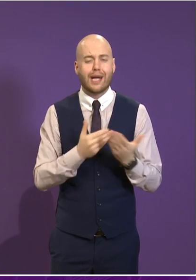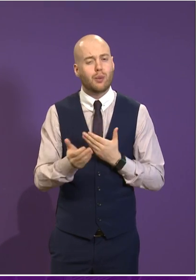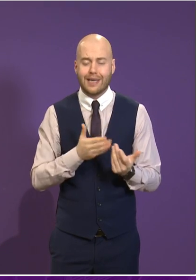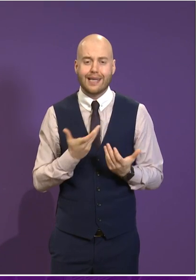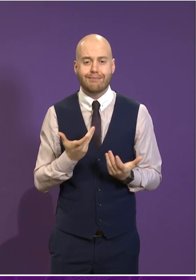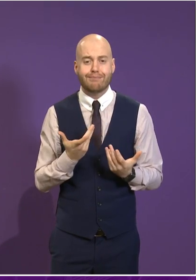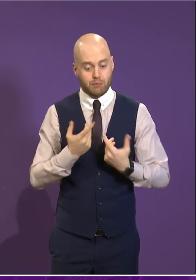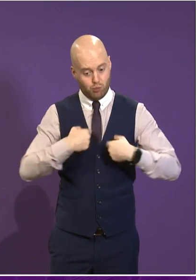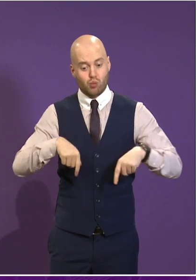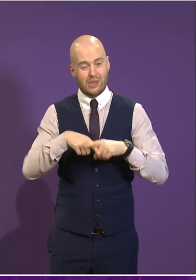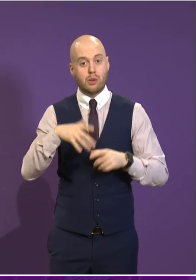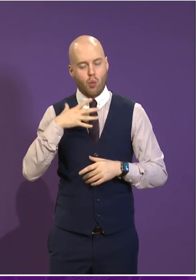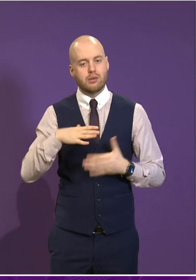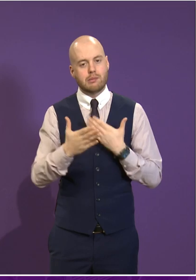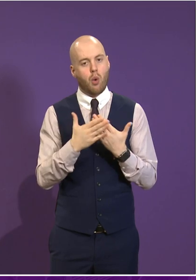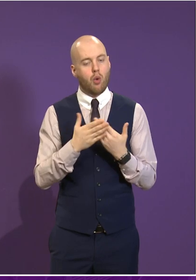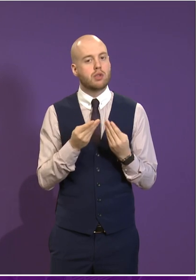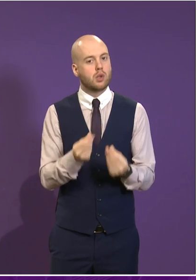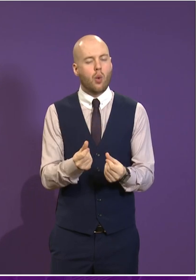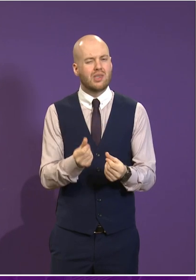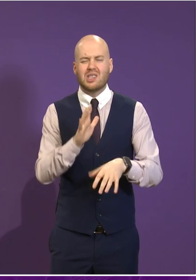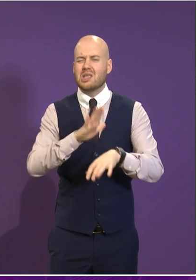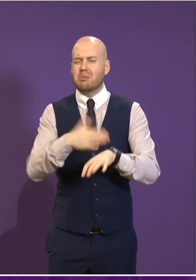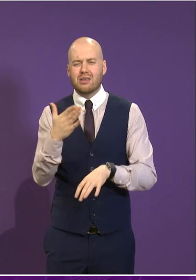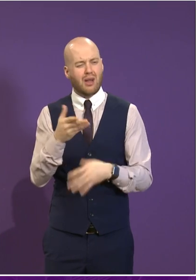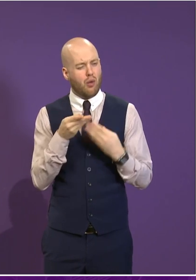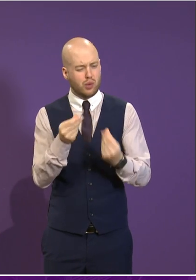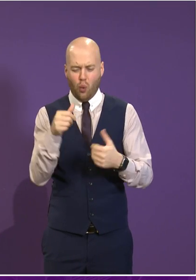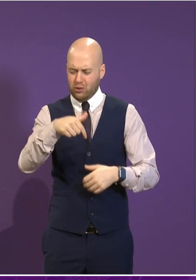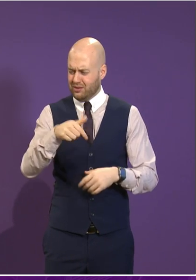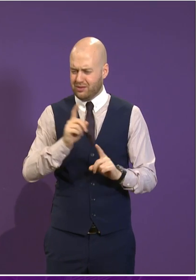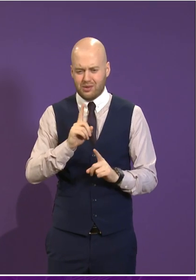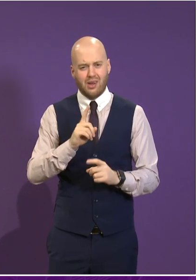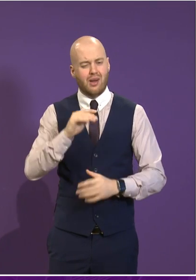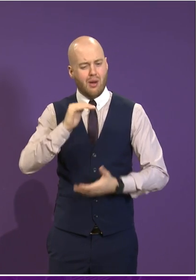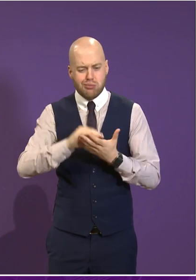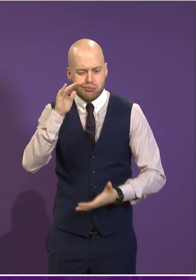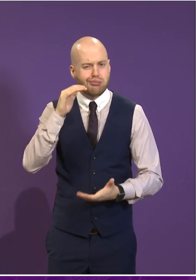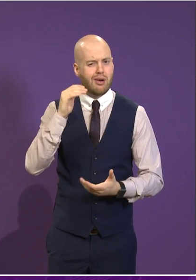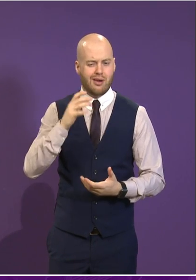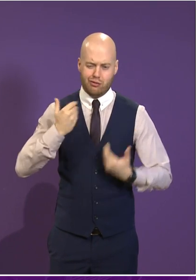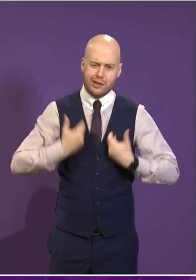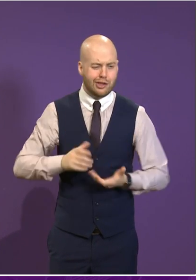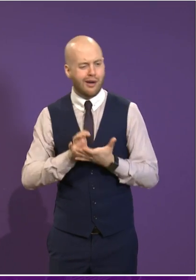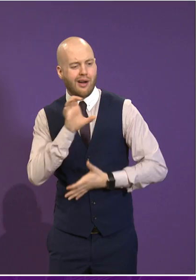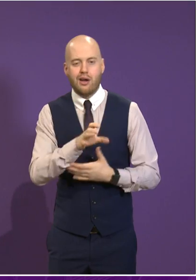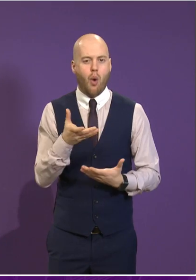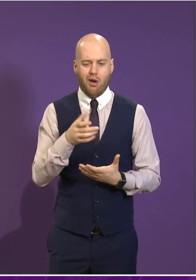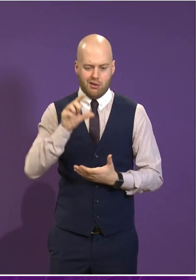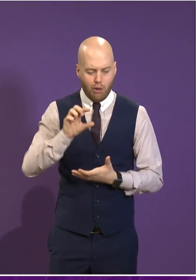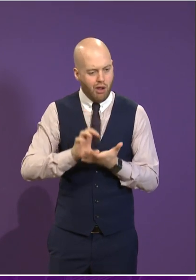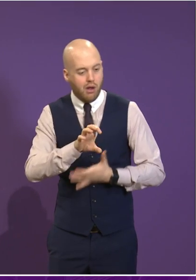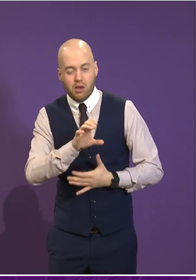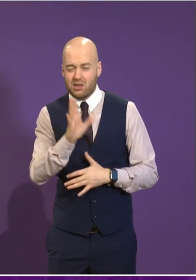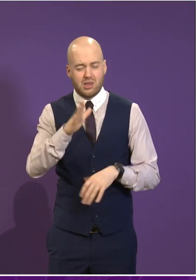of a resource. But irrespective of the size of the resource, this is about attitudes, it's about culture, it's about how we